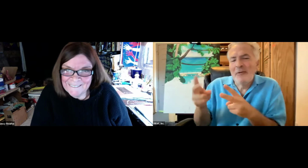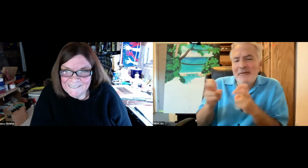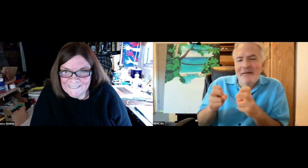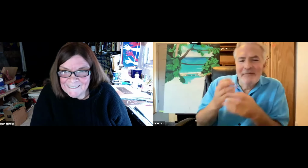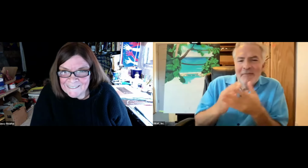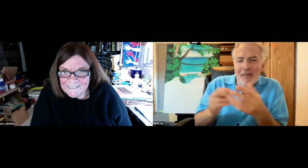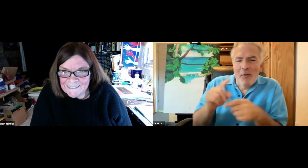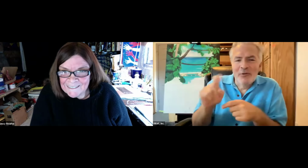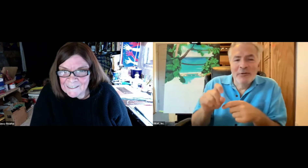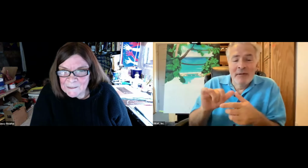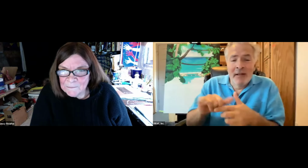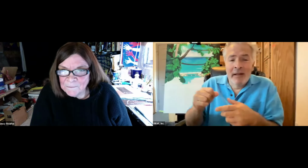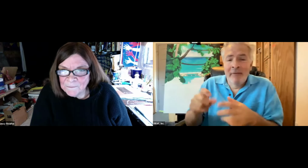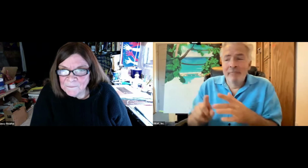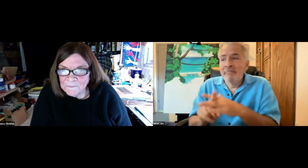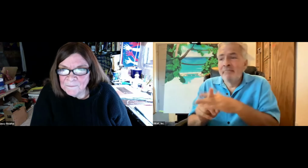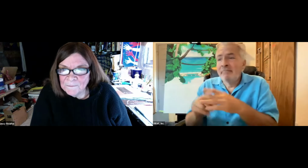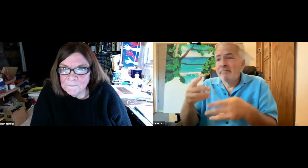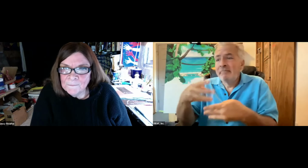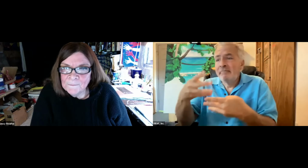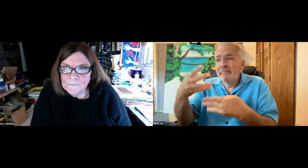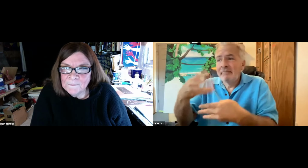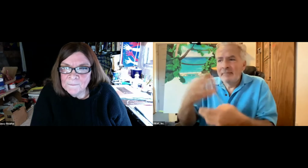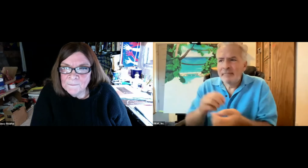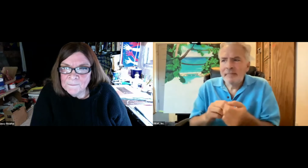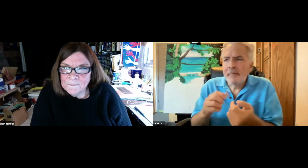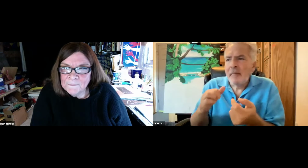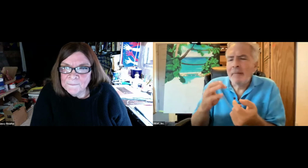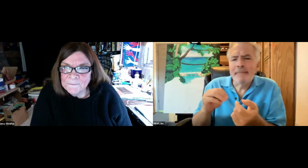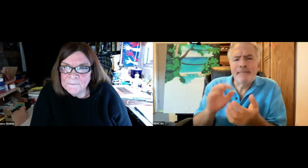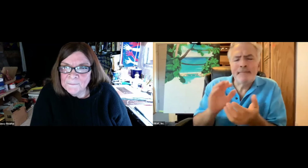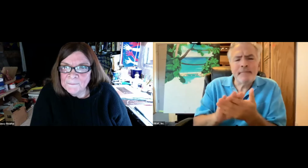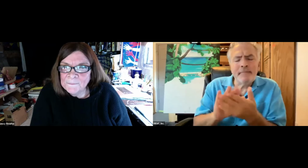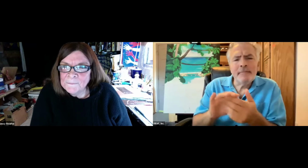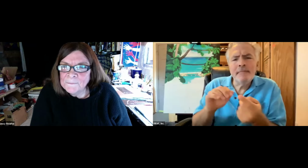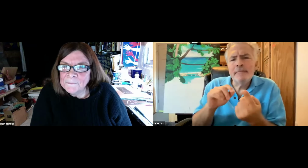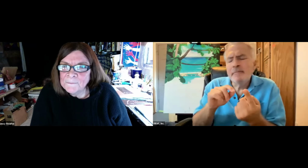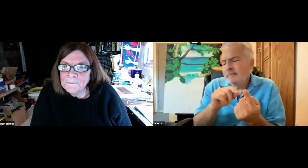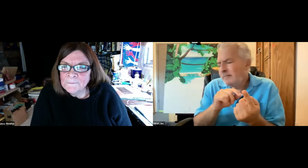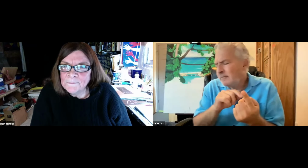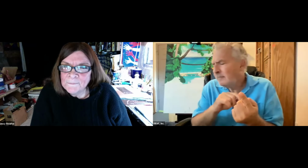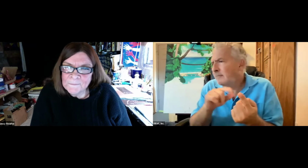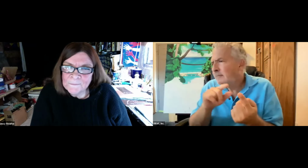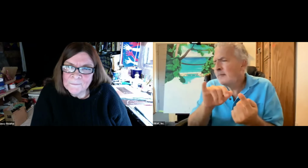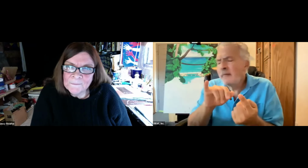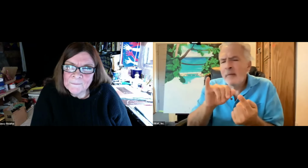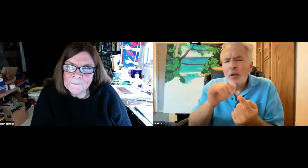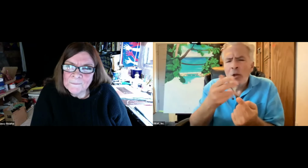Yay, Nancy, I learned so much. I actually found some questions that were coming up in the chat.